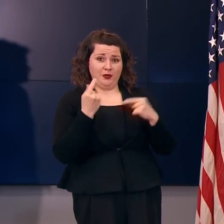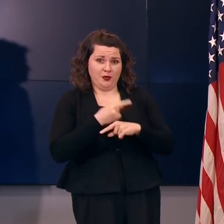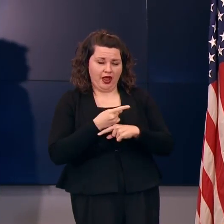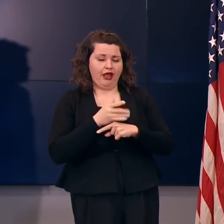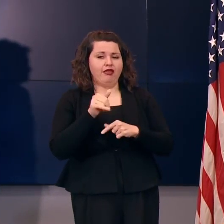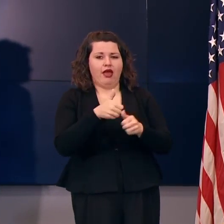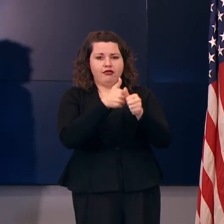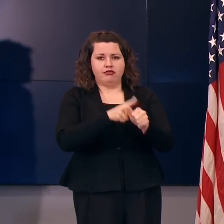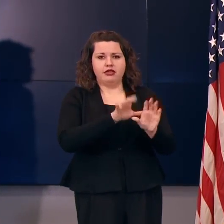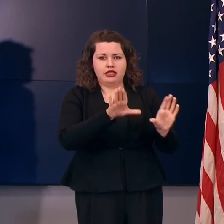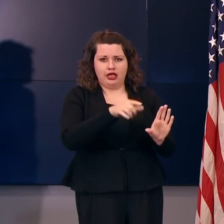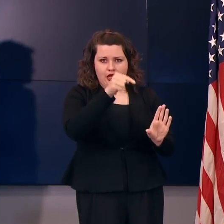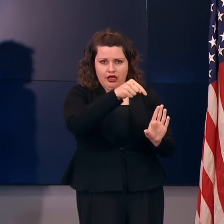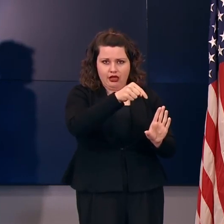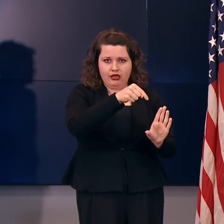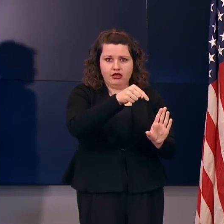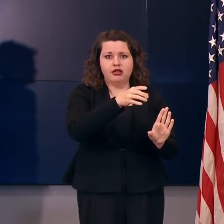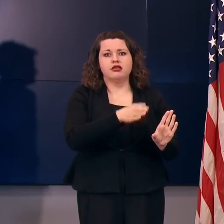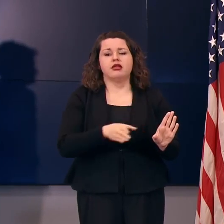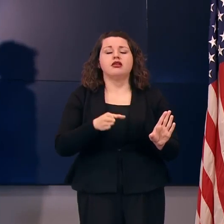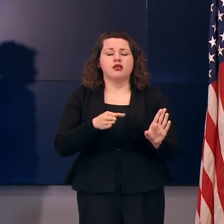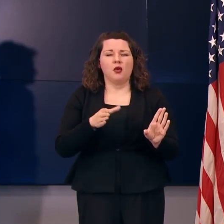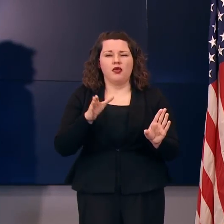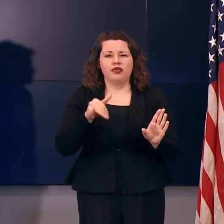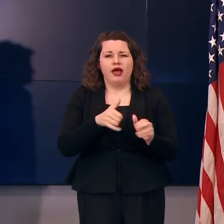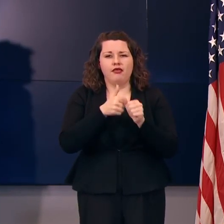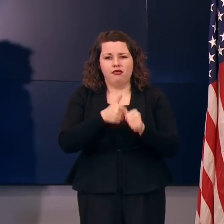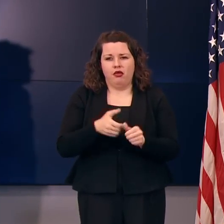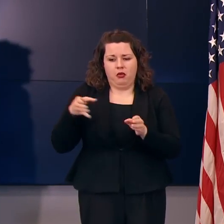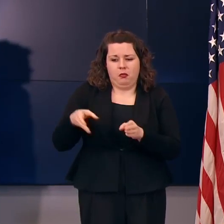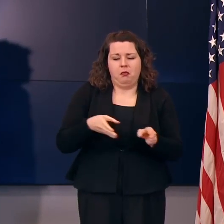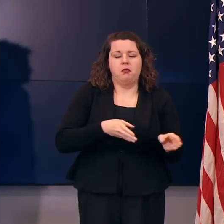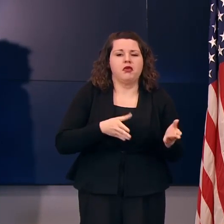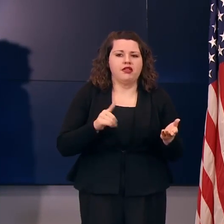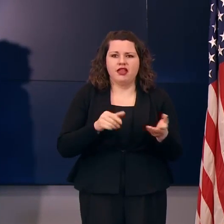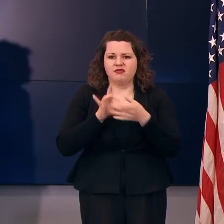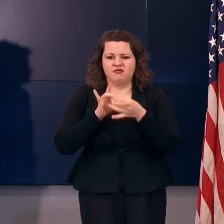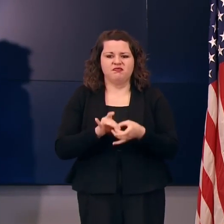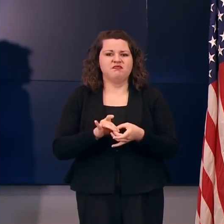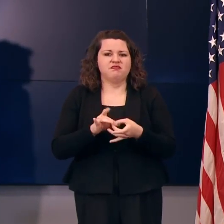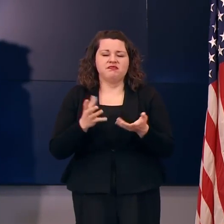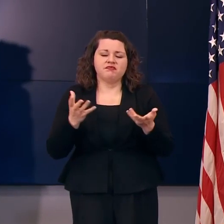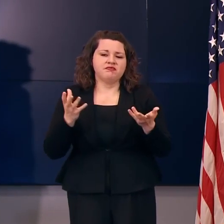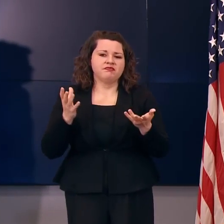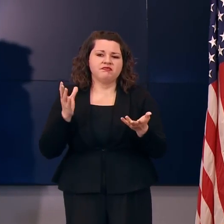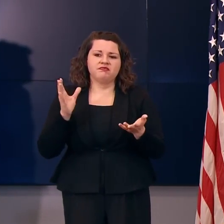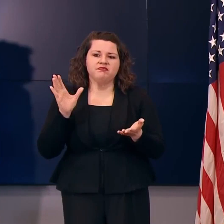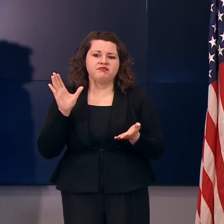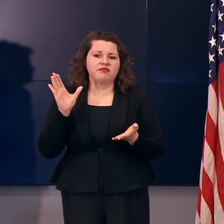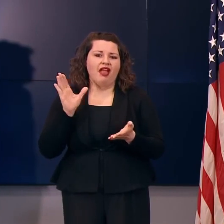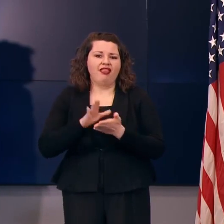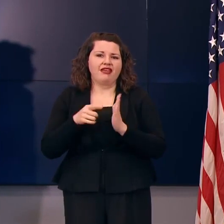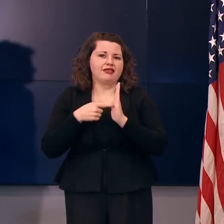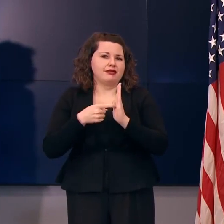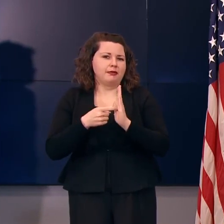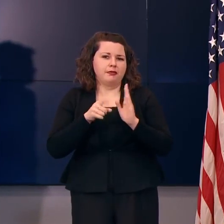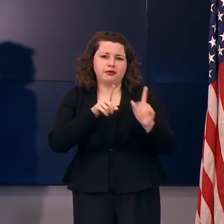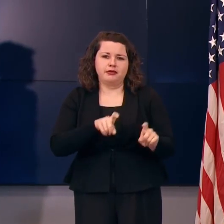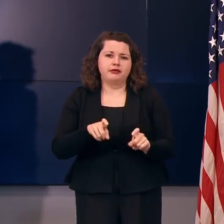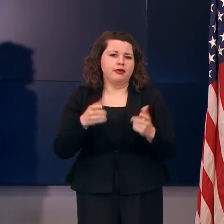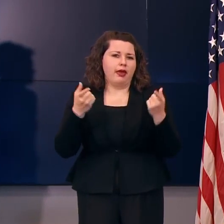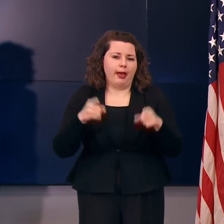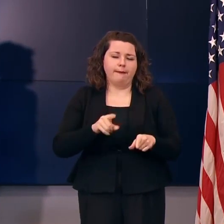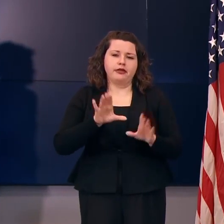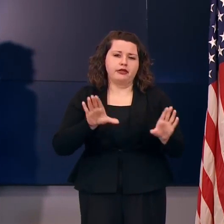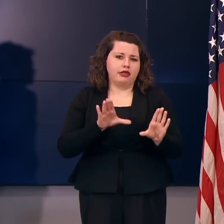is consistent with the pattern that we've seen, and I think it's related to just the fact that there are fewer samples that are taken on Sunday,